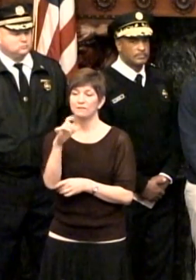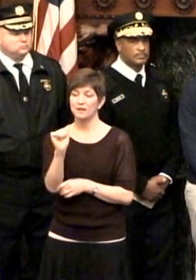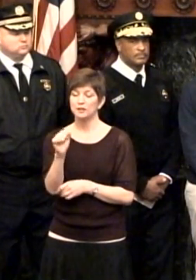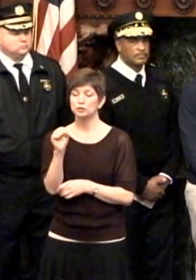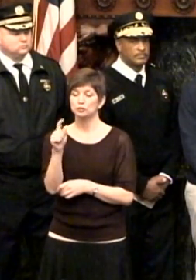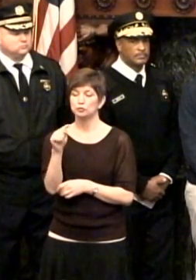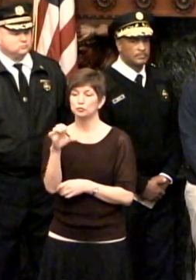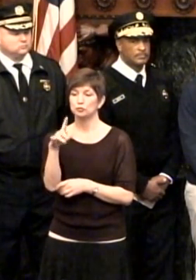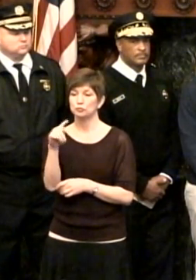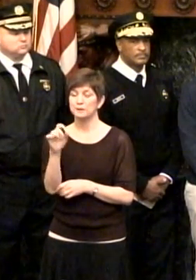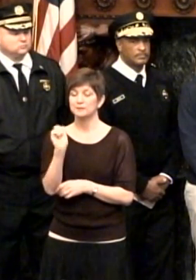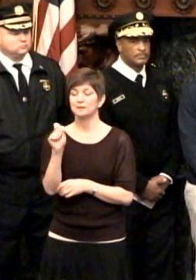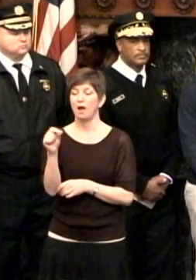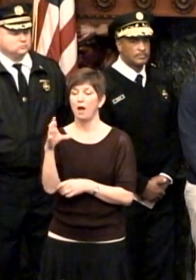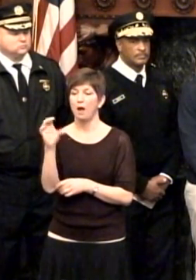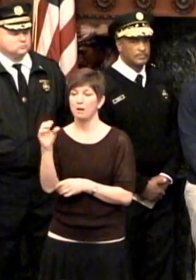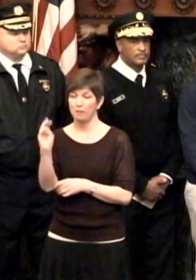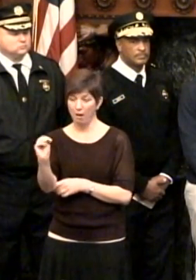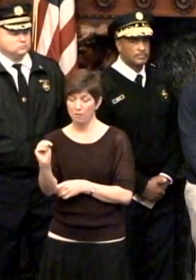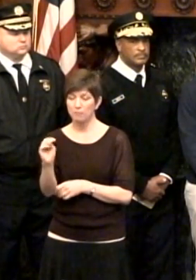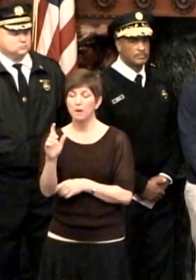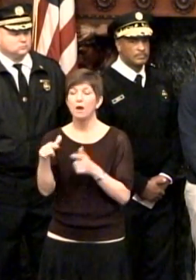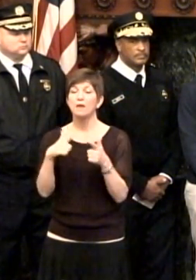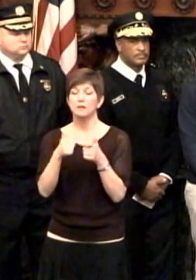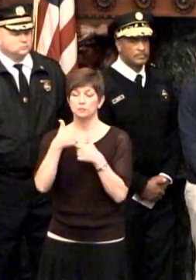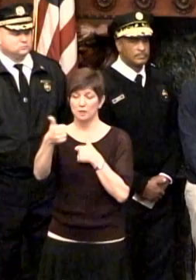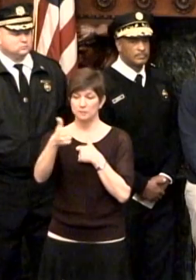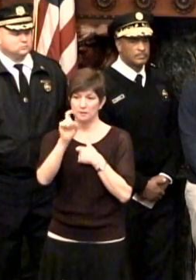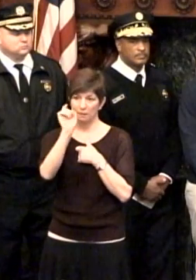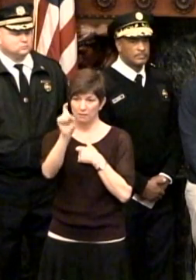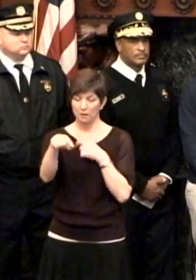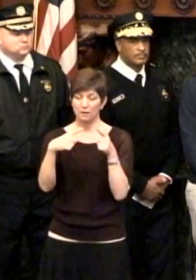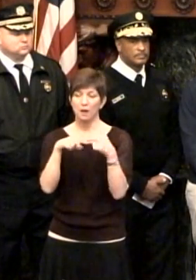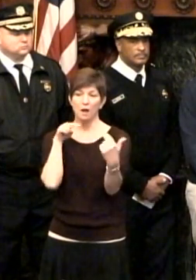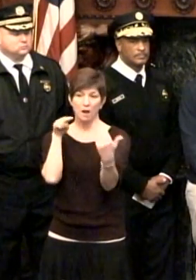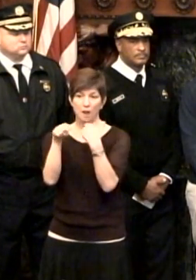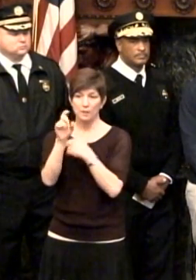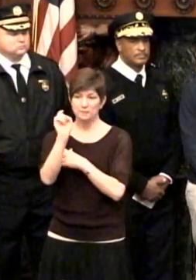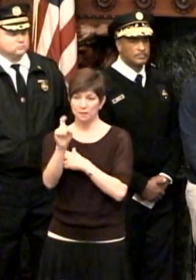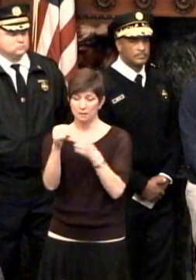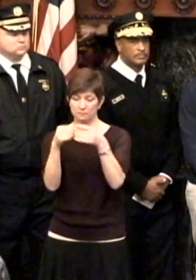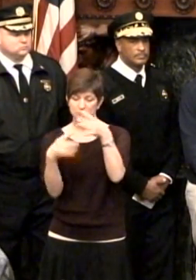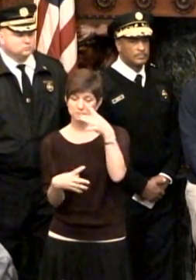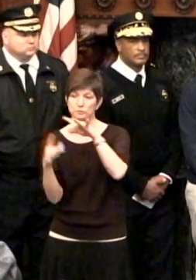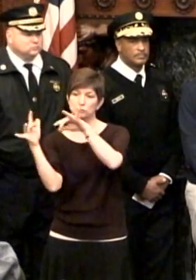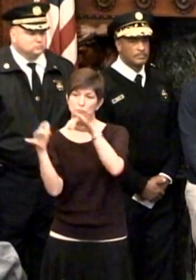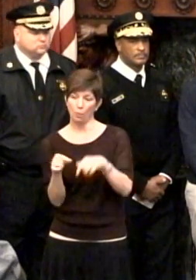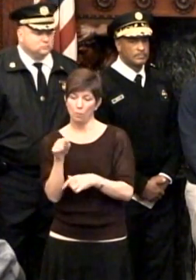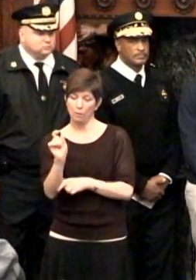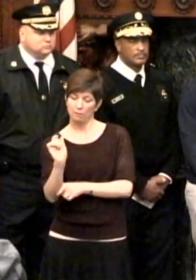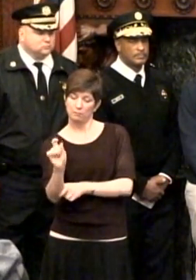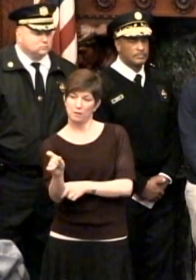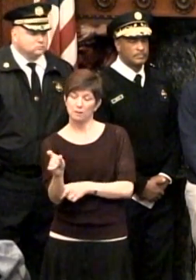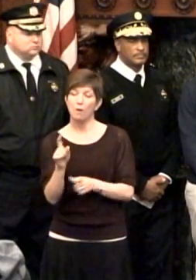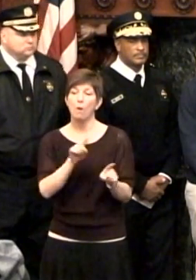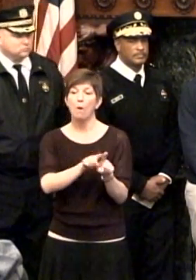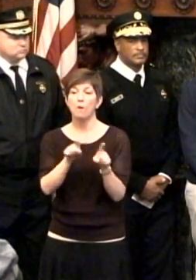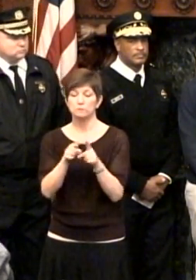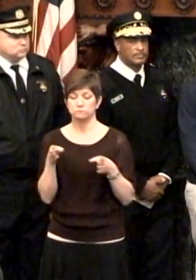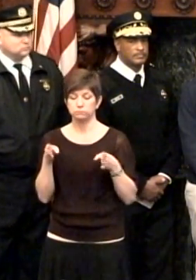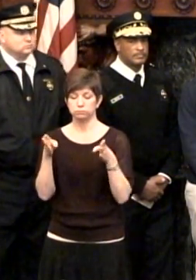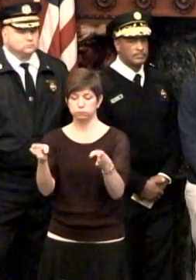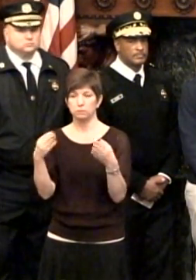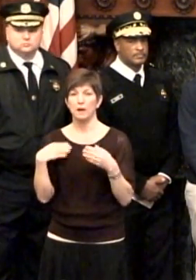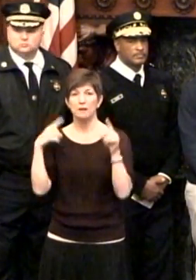www.philadelphiastreets.com. Click on Transportation, Highways, and then Snow. These routes are also marked by